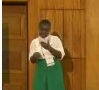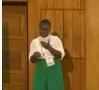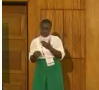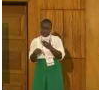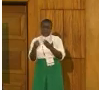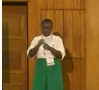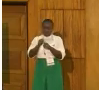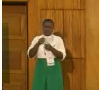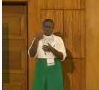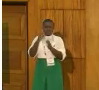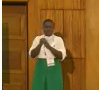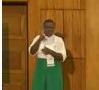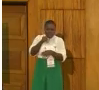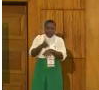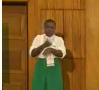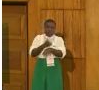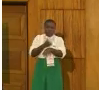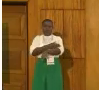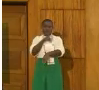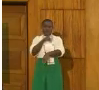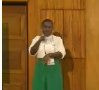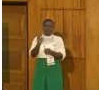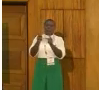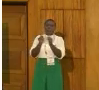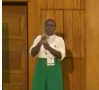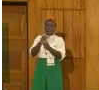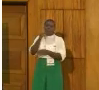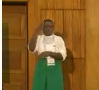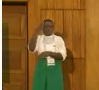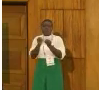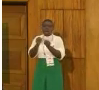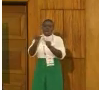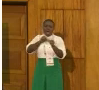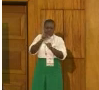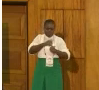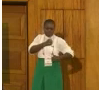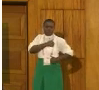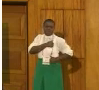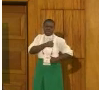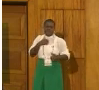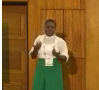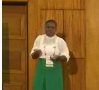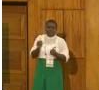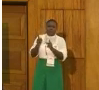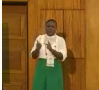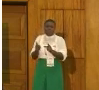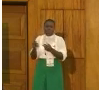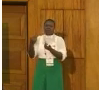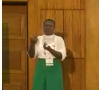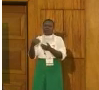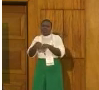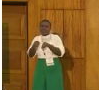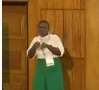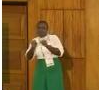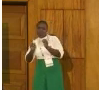an improvement in this. People now know more about subjects issues and how to handle or provide inclusive care for LGBTQI individuals.